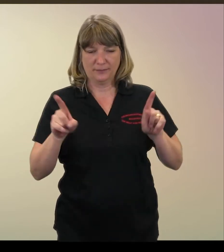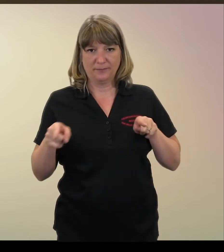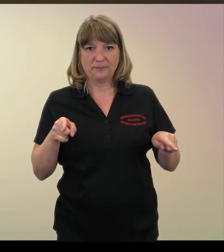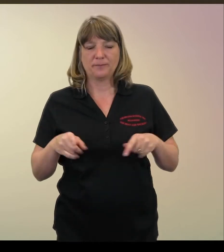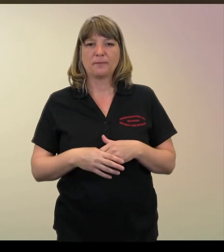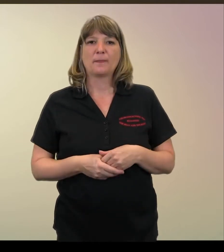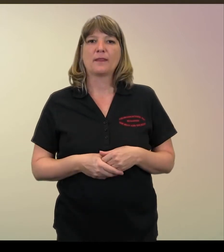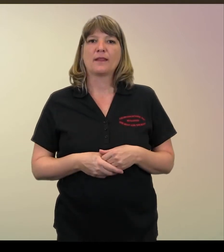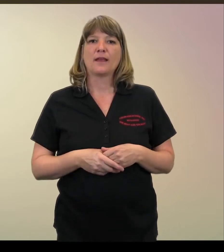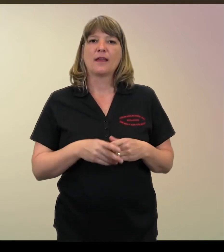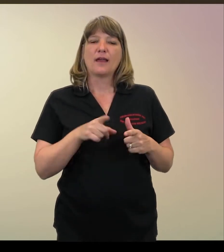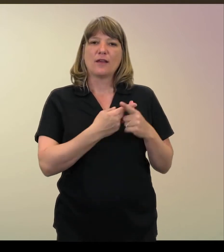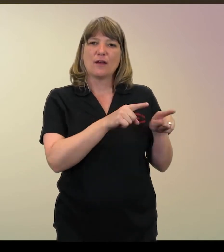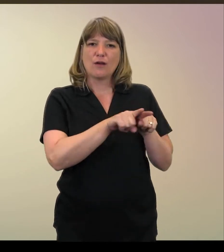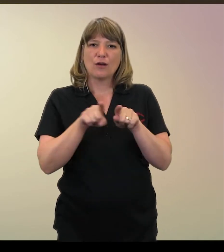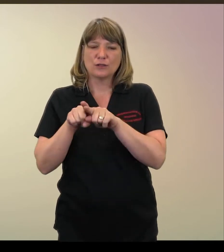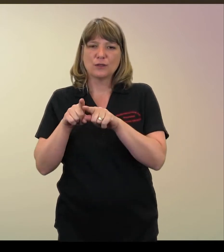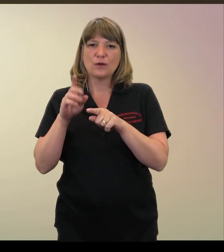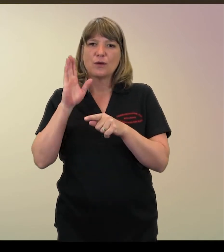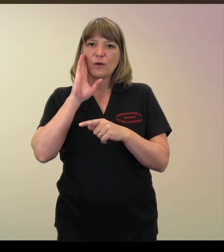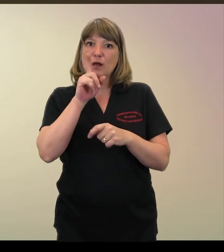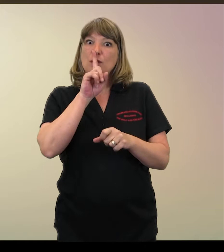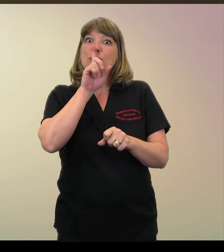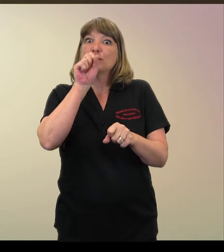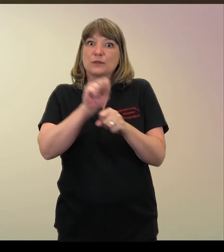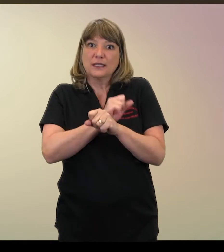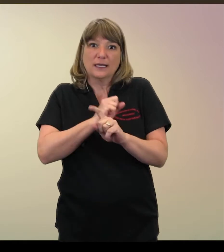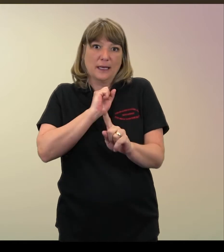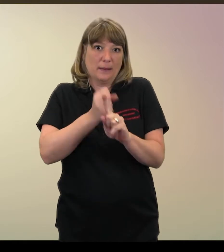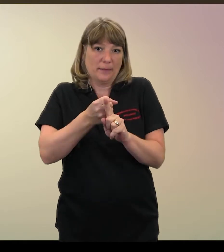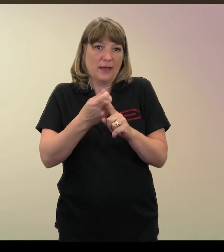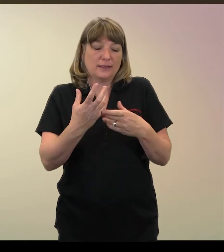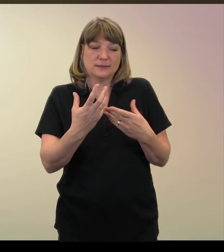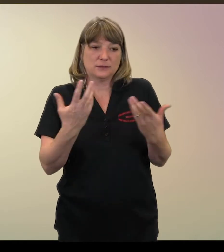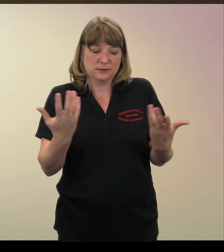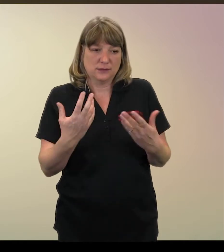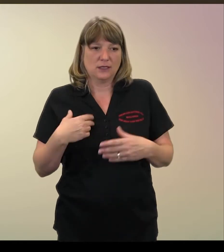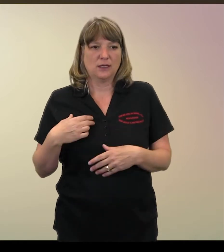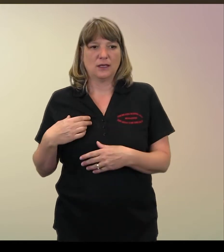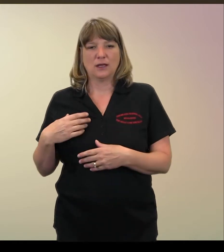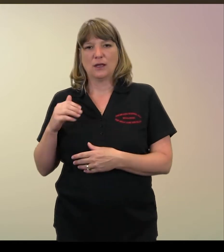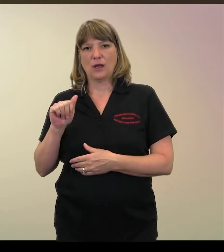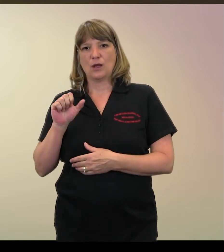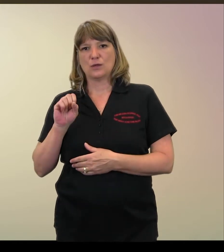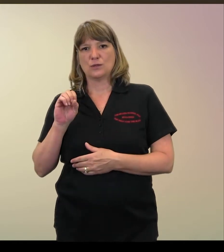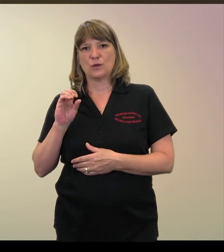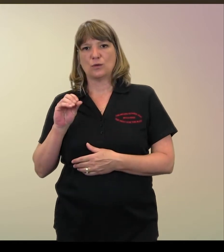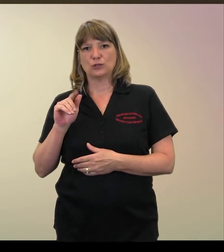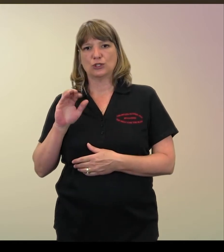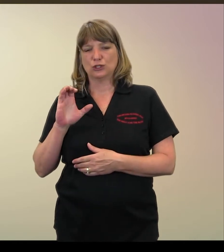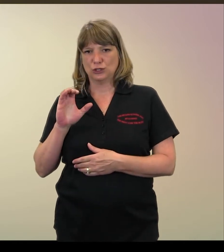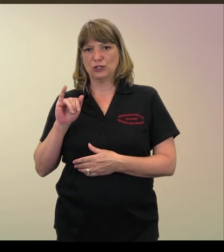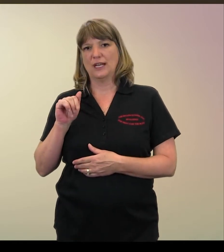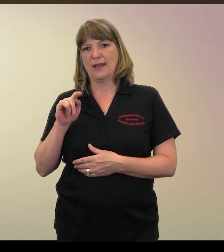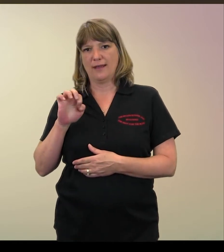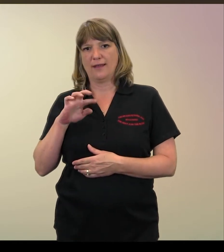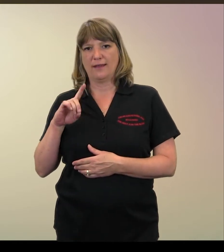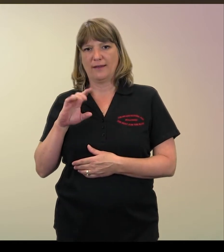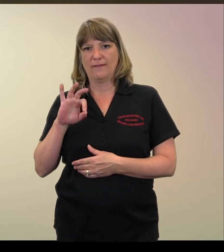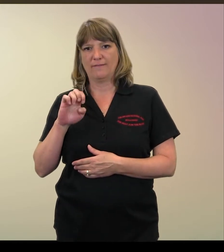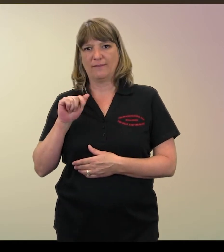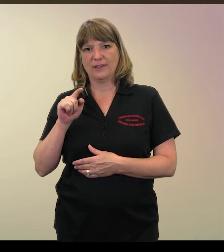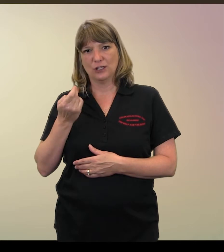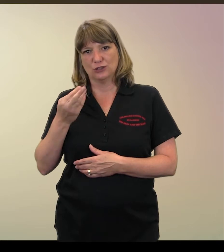present. Then we'll talk about also some of the things that can really impact a child with autism are some of these associated features. So